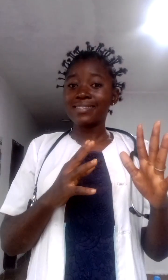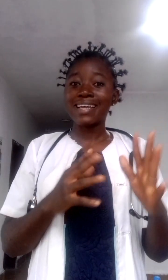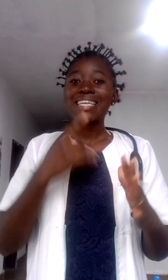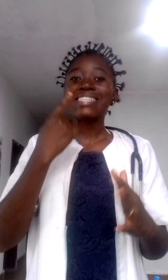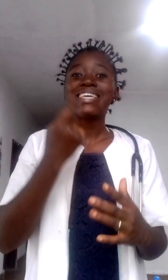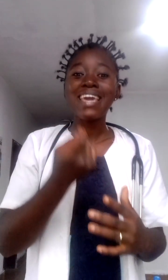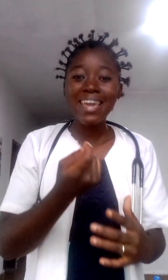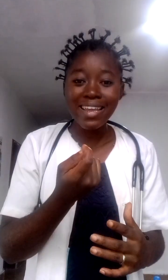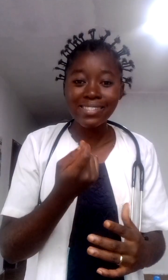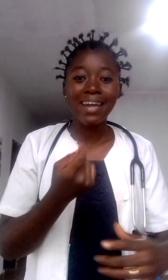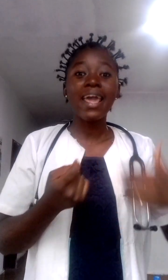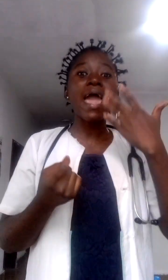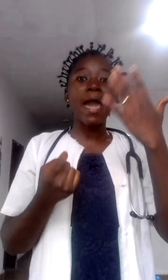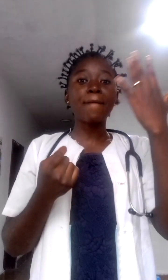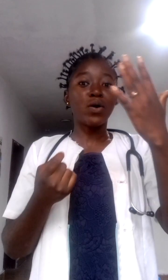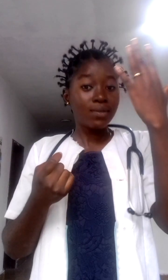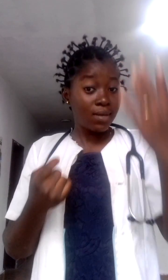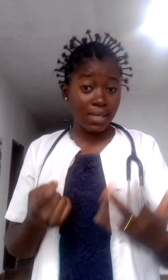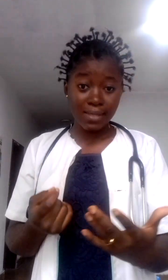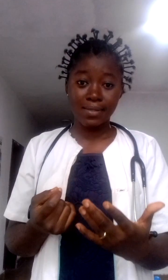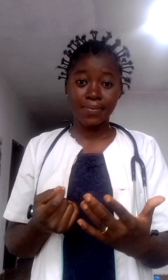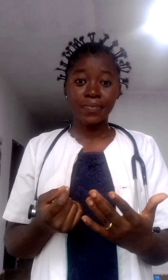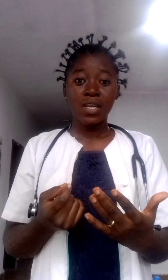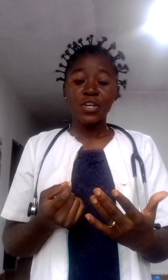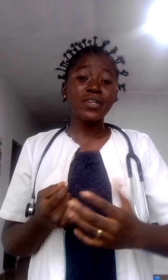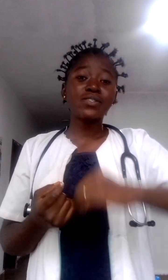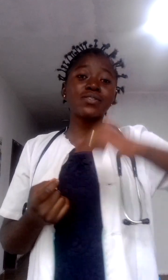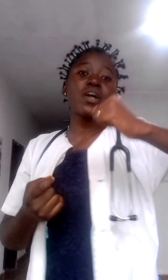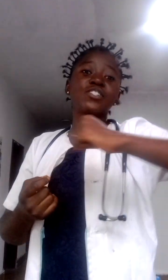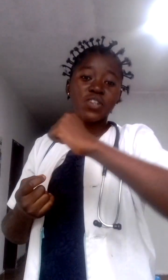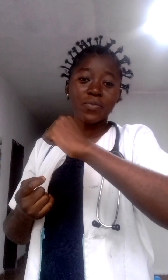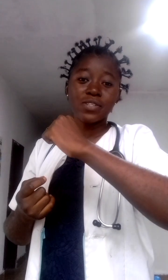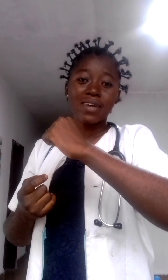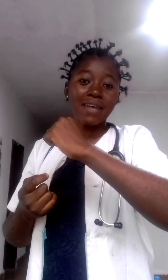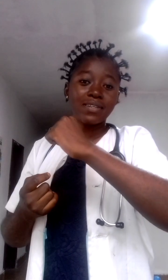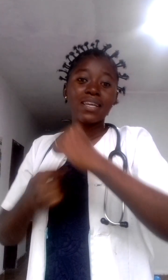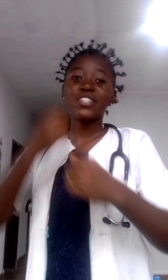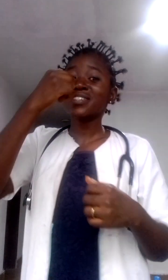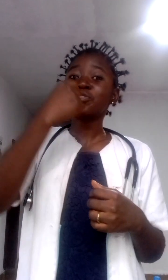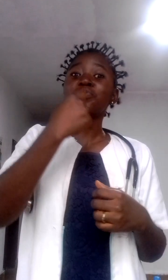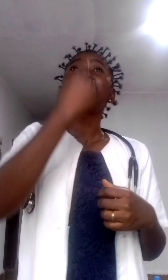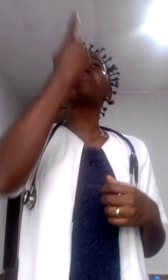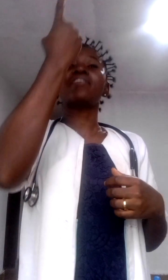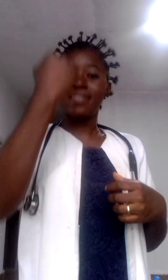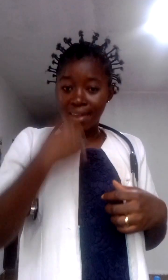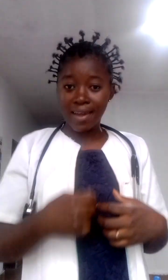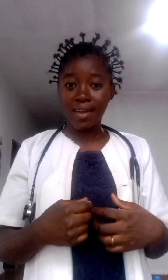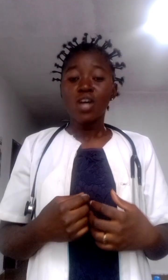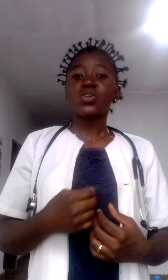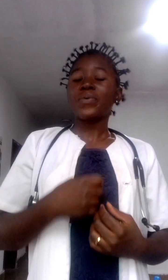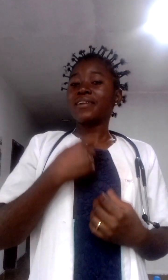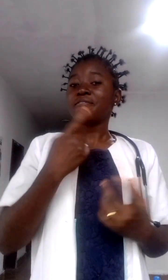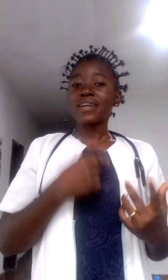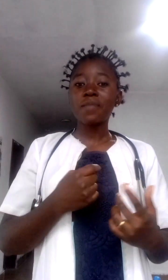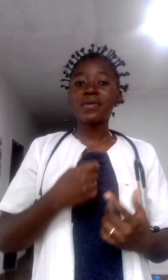said it is an airborne disease. You don't need to touch someone to have it. You just need to breathe in the air. So when an infected